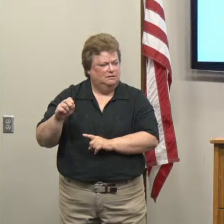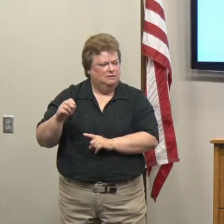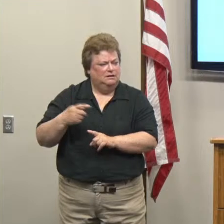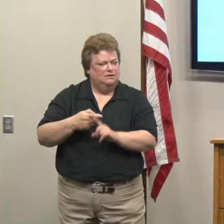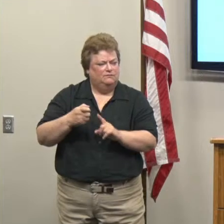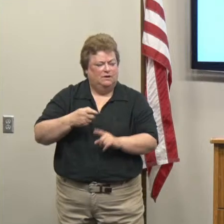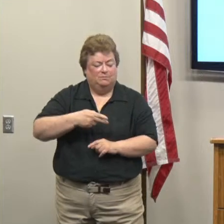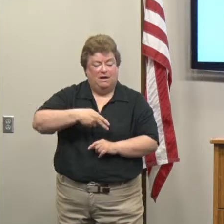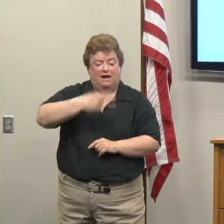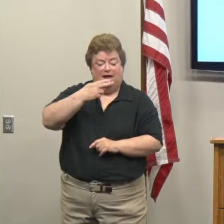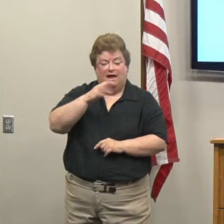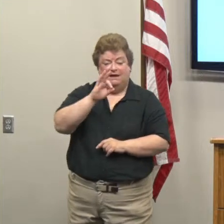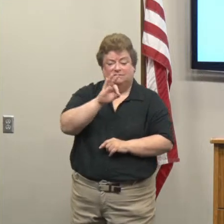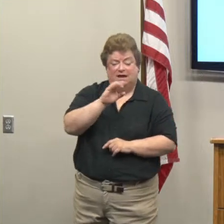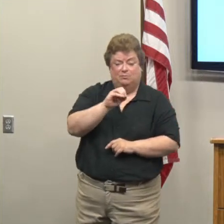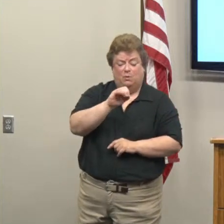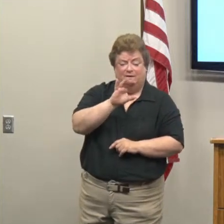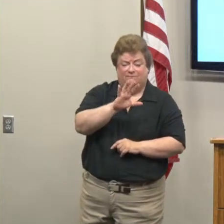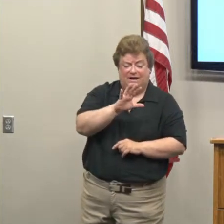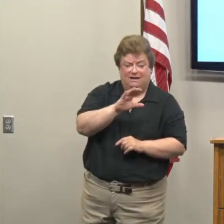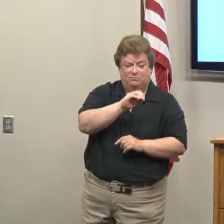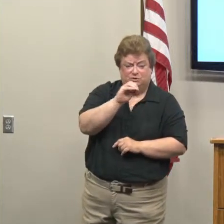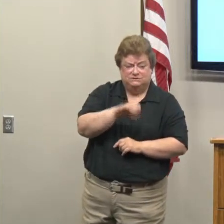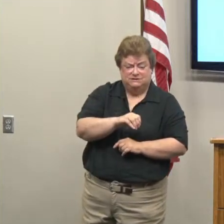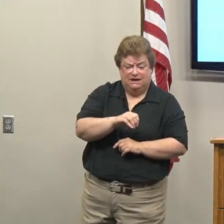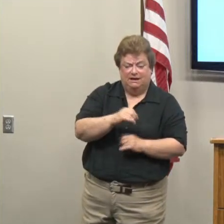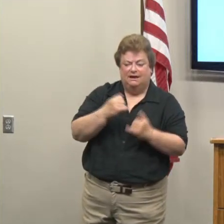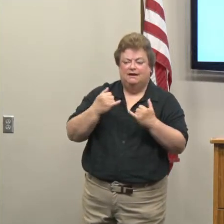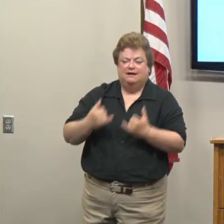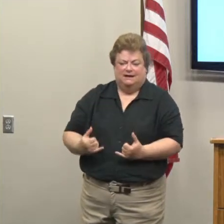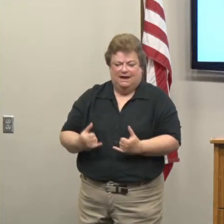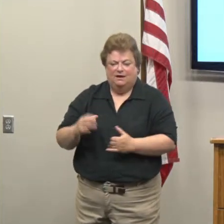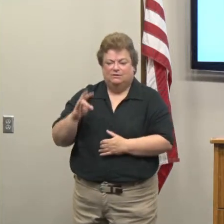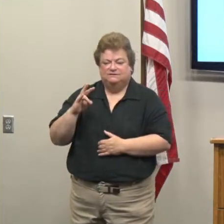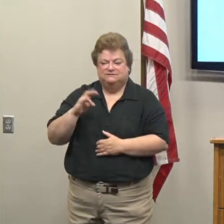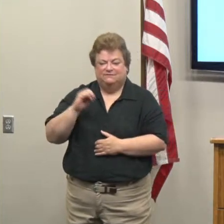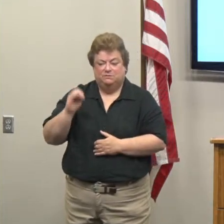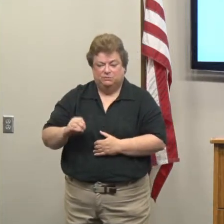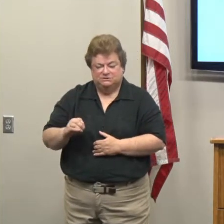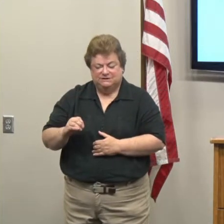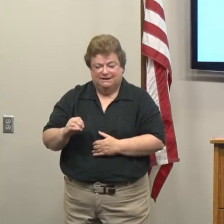from a high of 9.5% to 7%